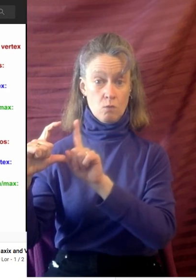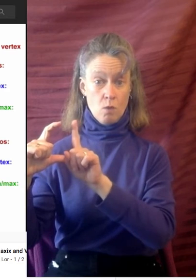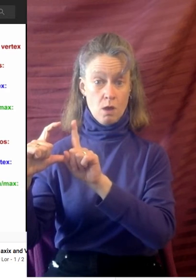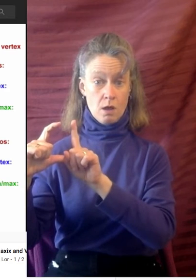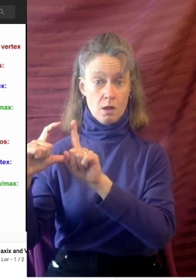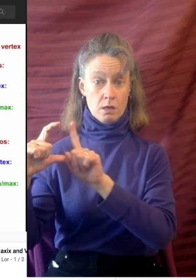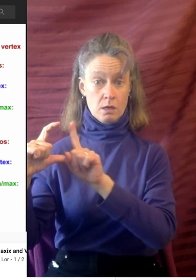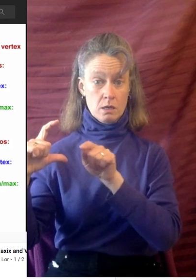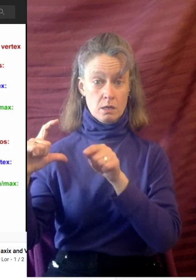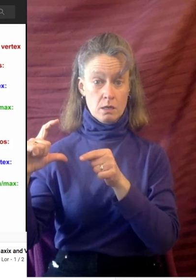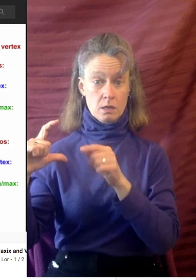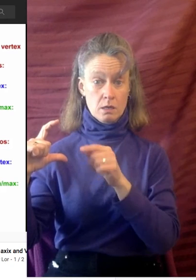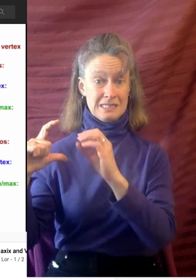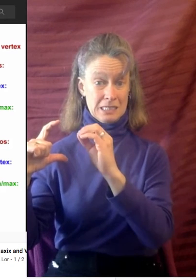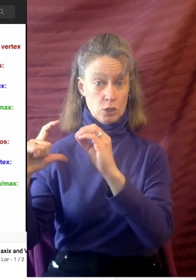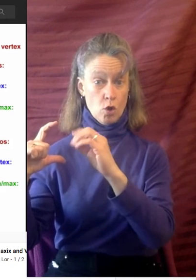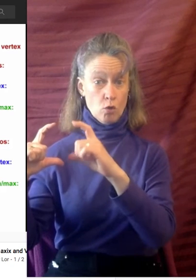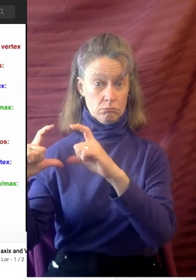-1, 0.